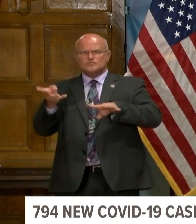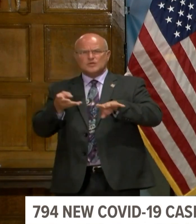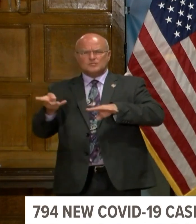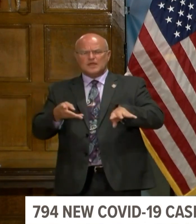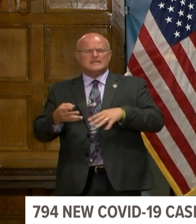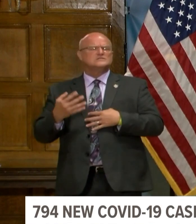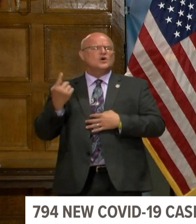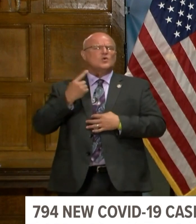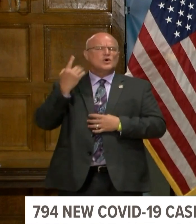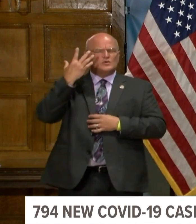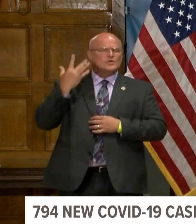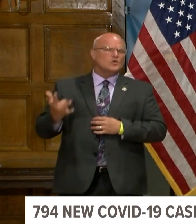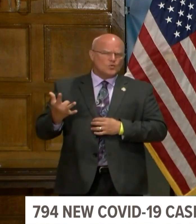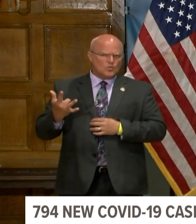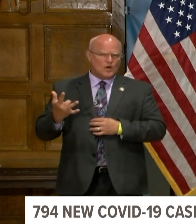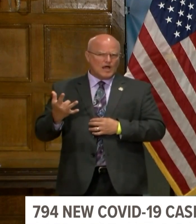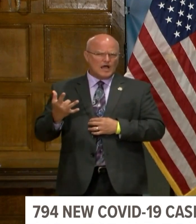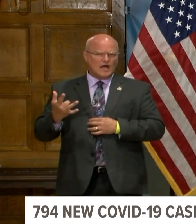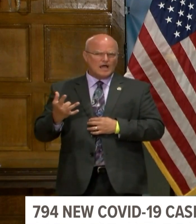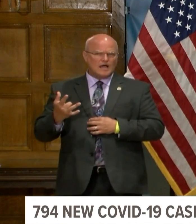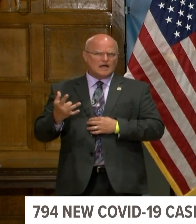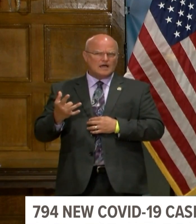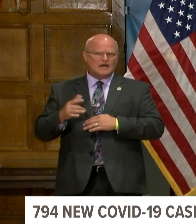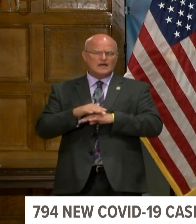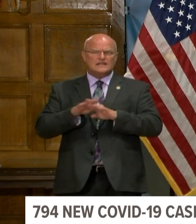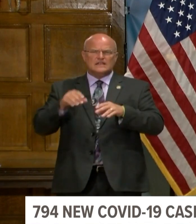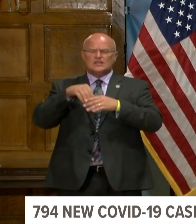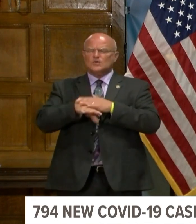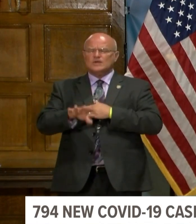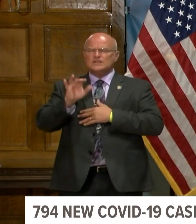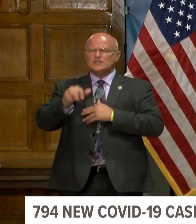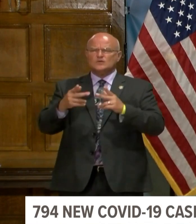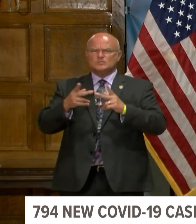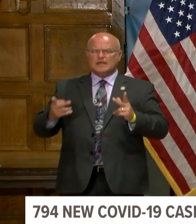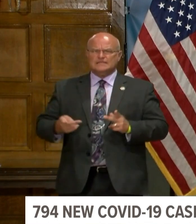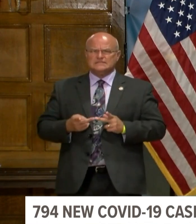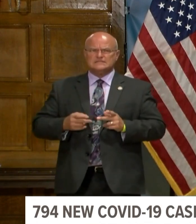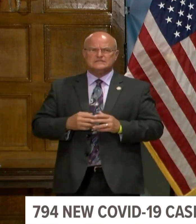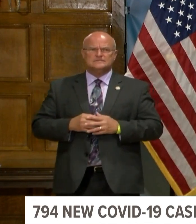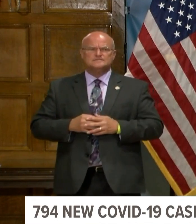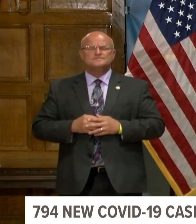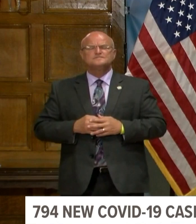wondering why they didn't go into those places.